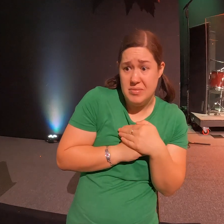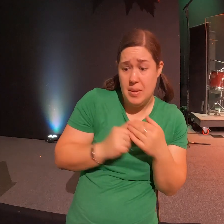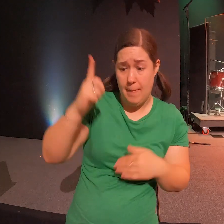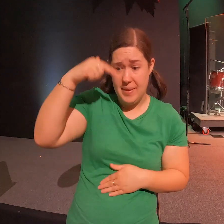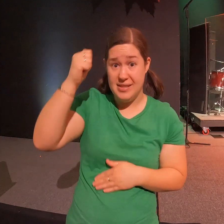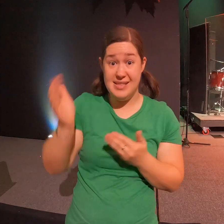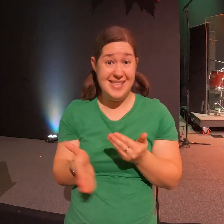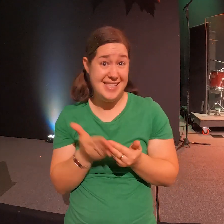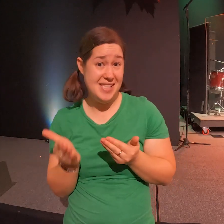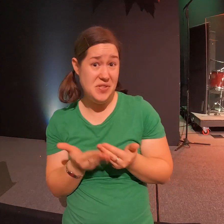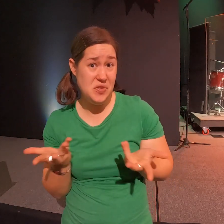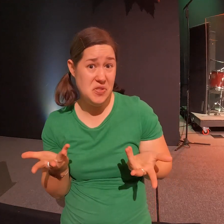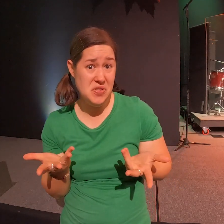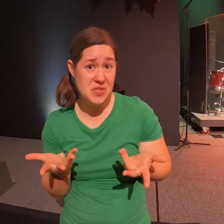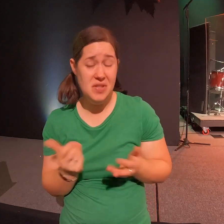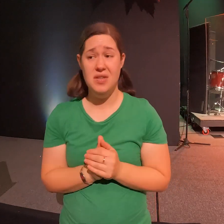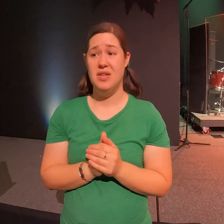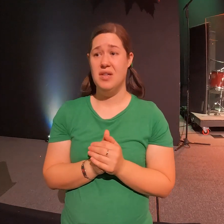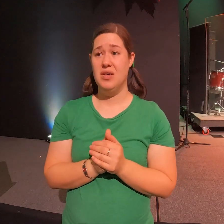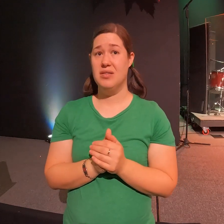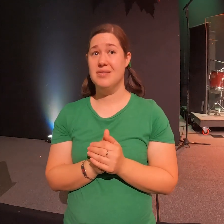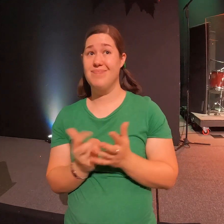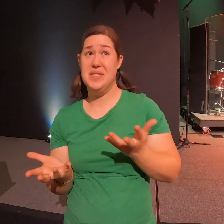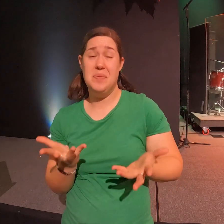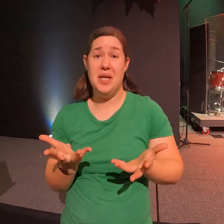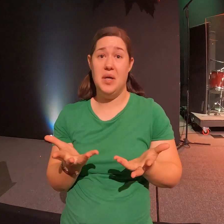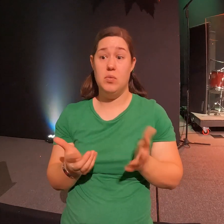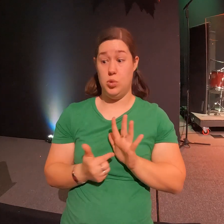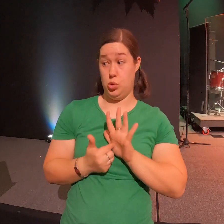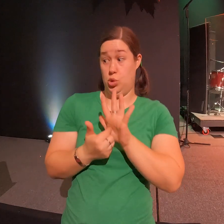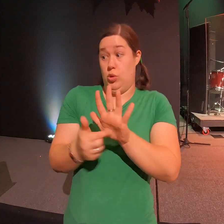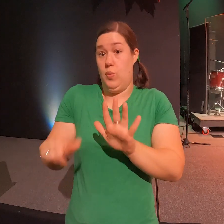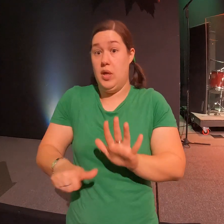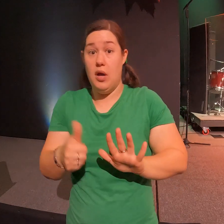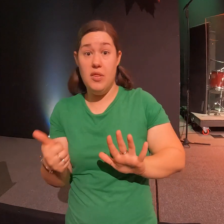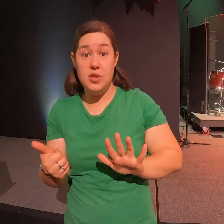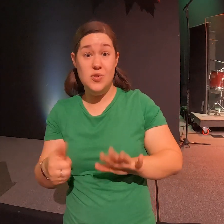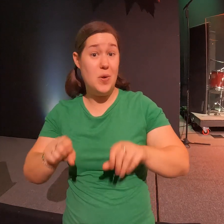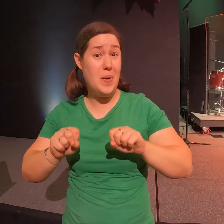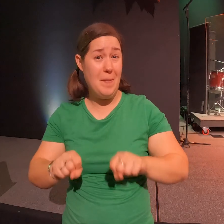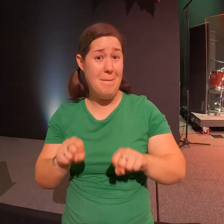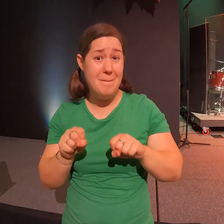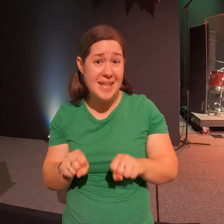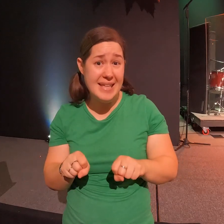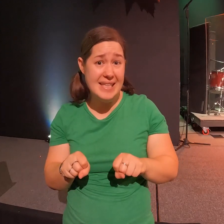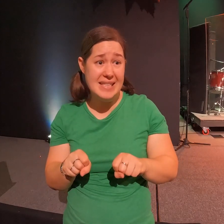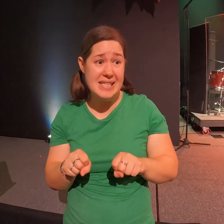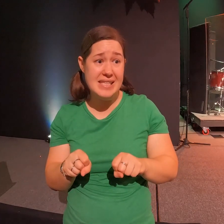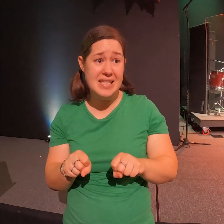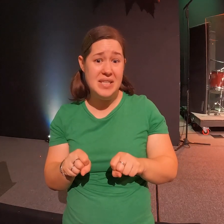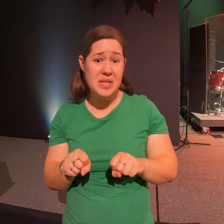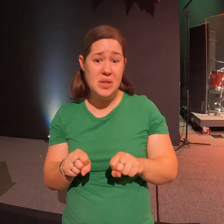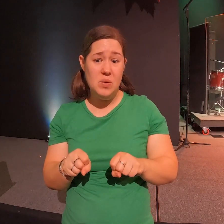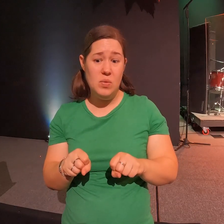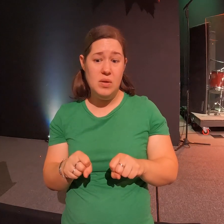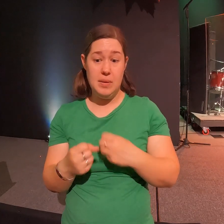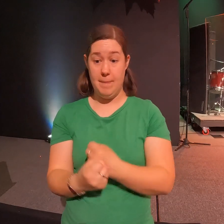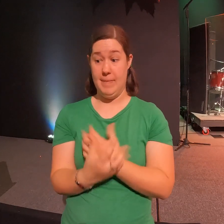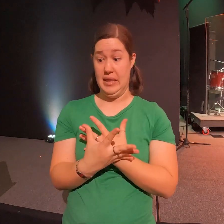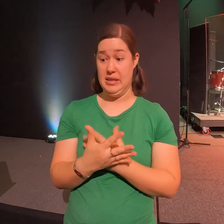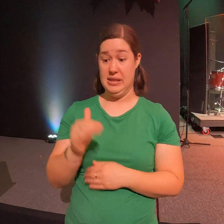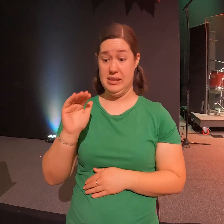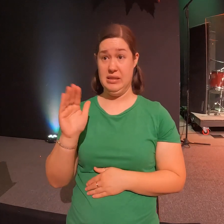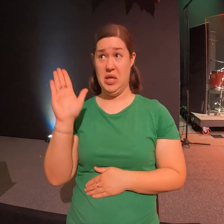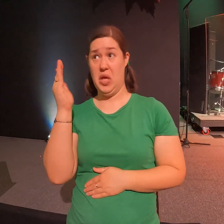we hide it because somehow showing others our abilities would somehow make us act like a superhero or